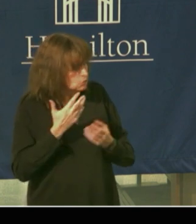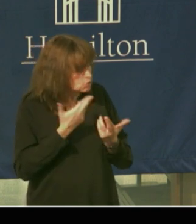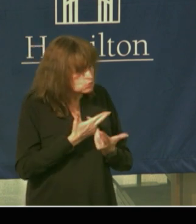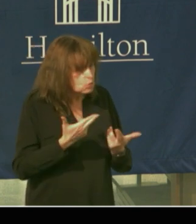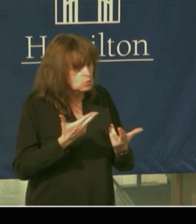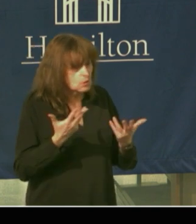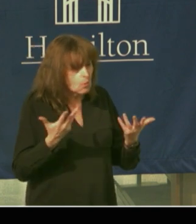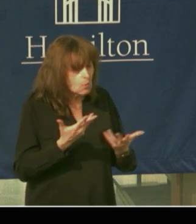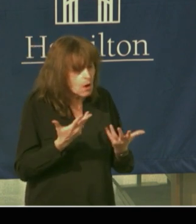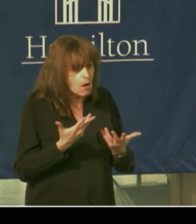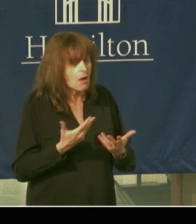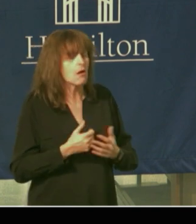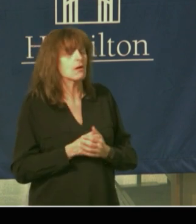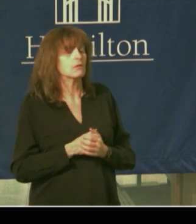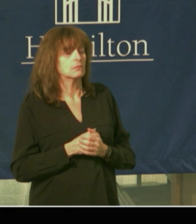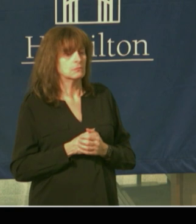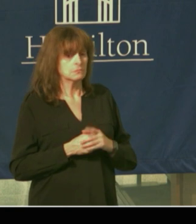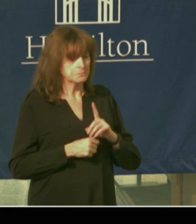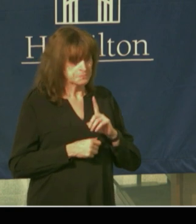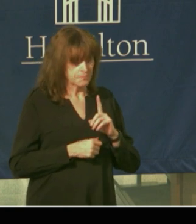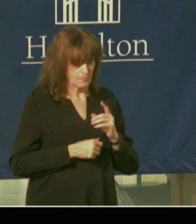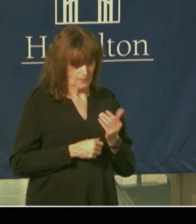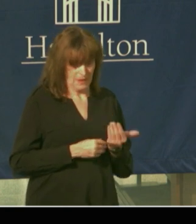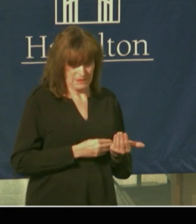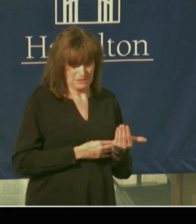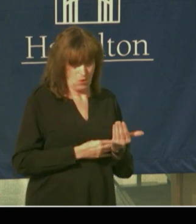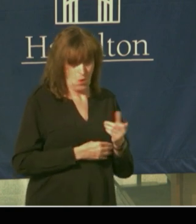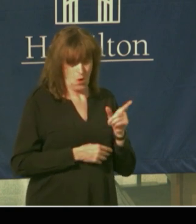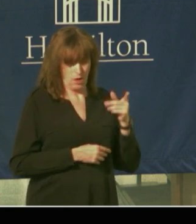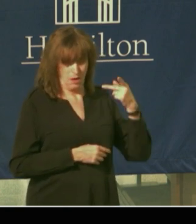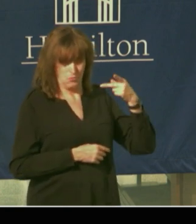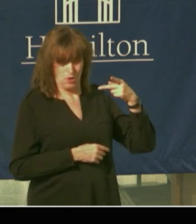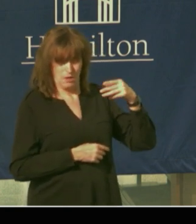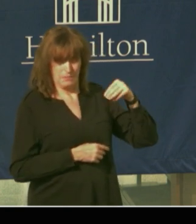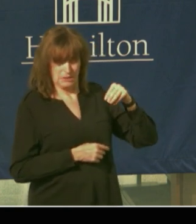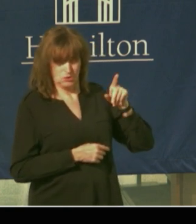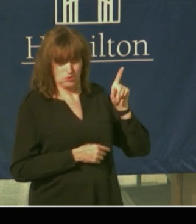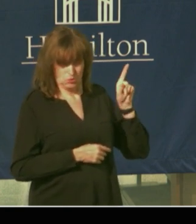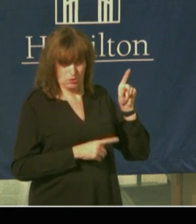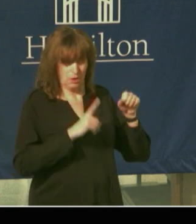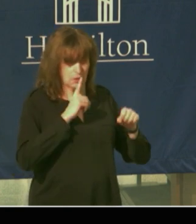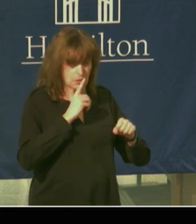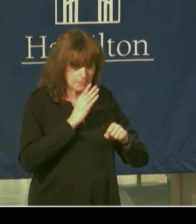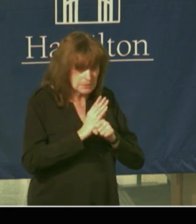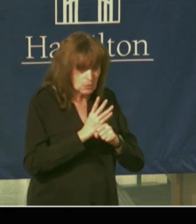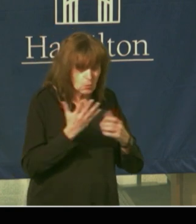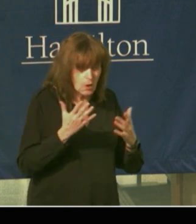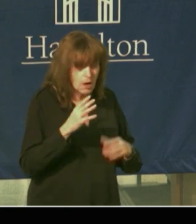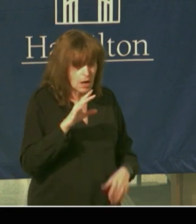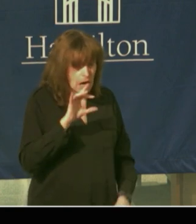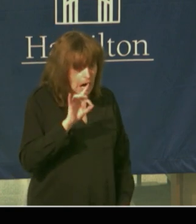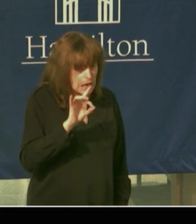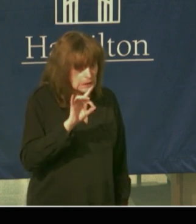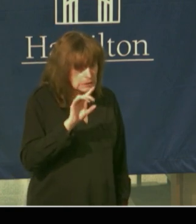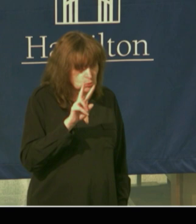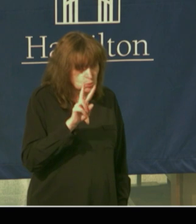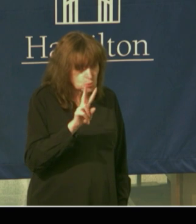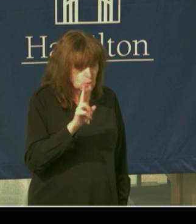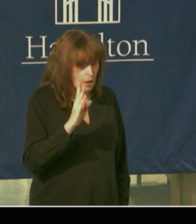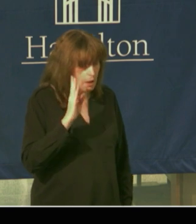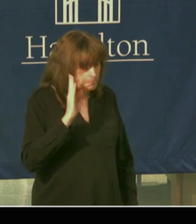some $82 billion, which I think is probably a beginning of a financial commitment